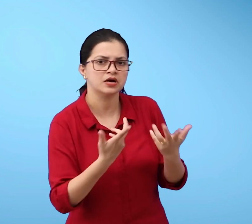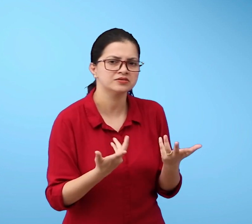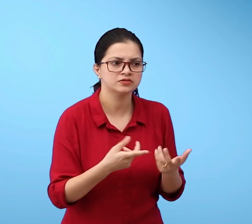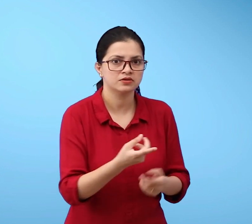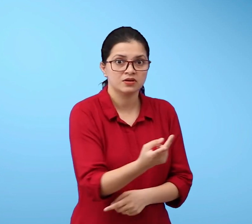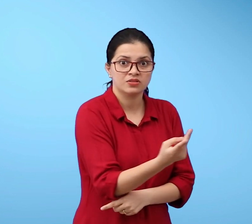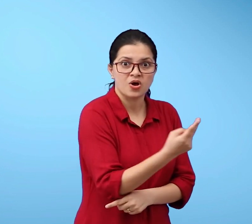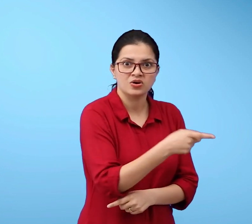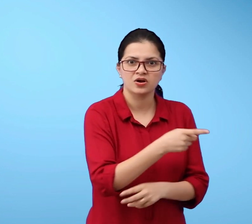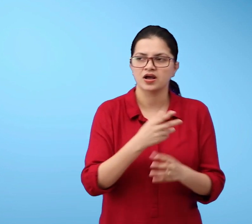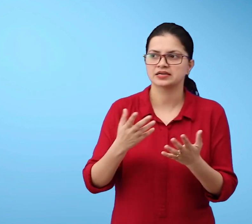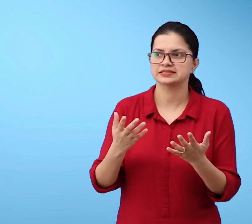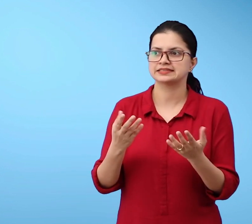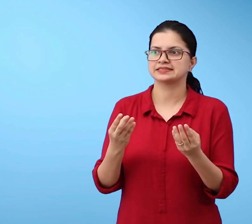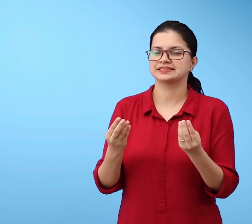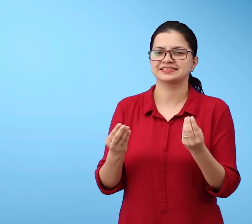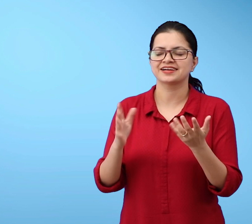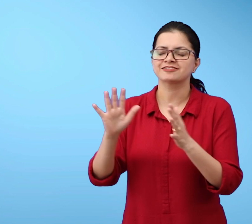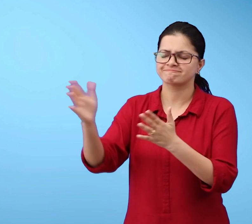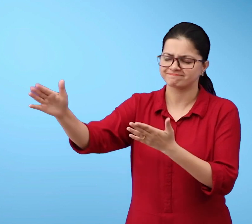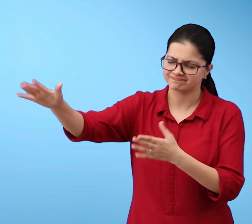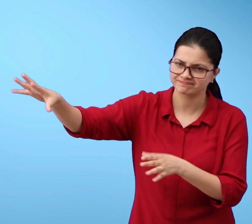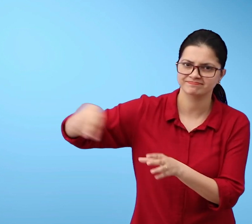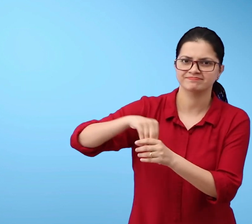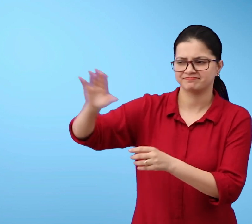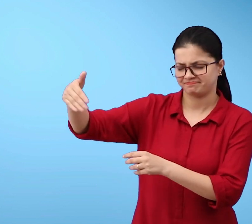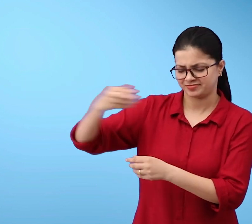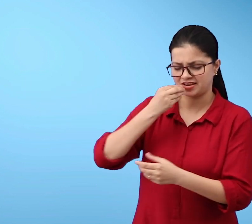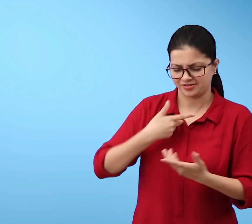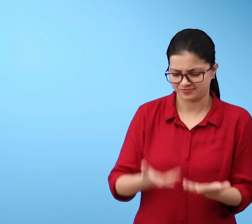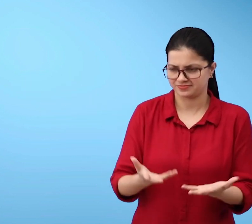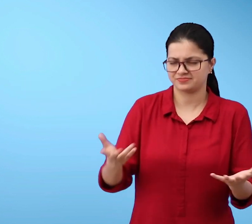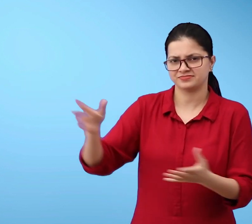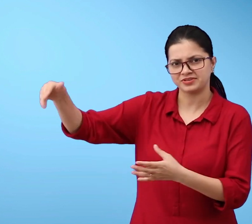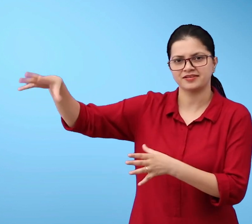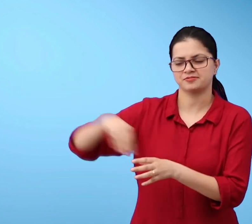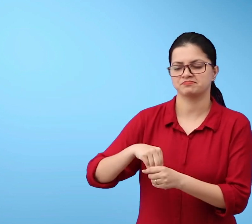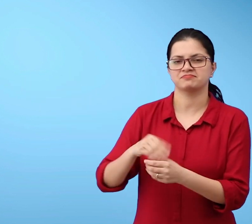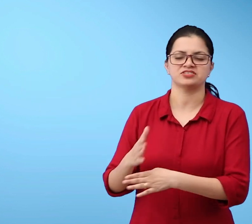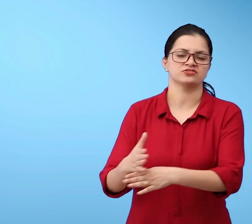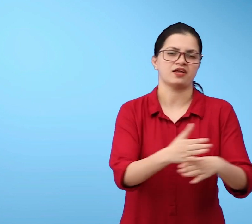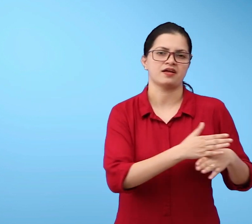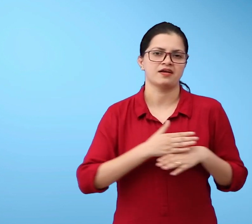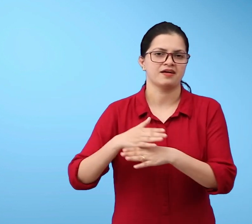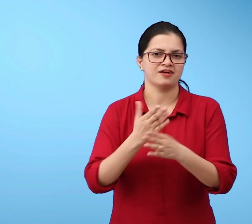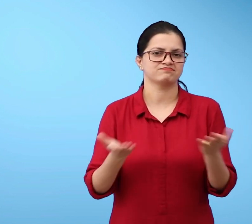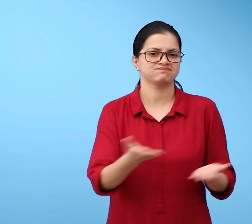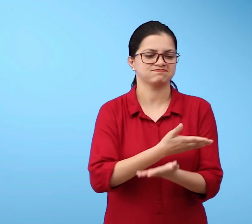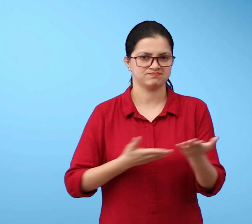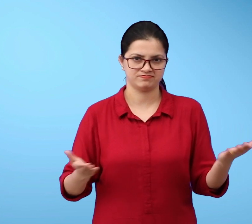The sages realized the truth of what the beggar said and shared their food with him.